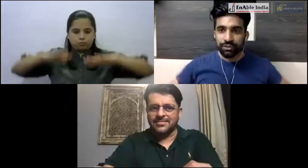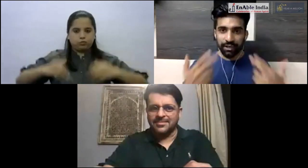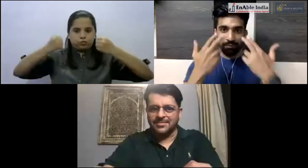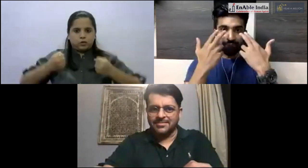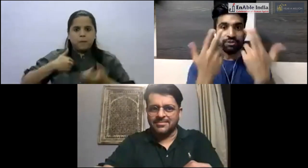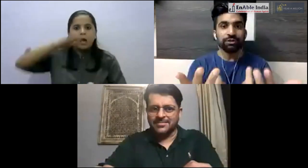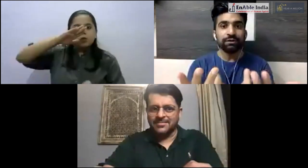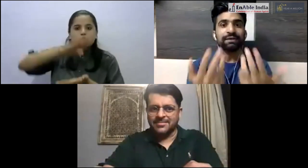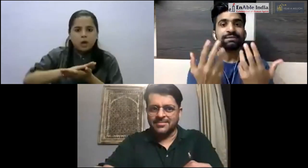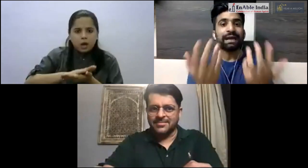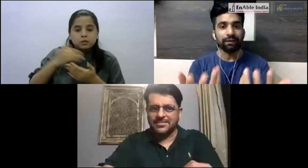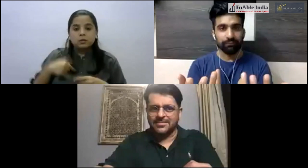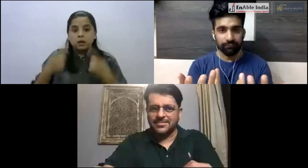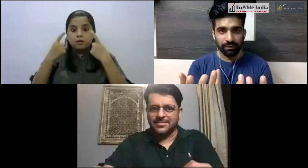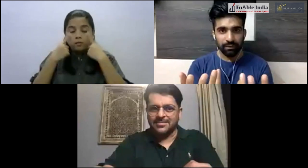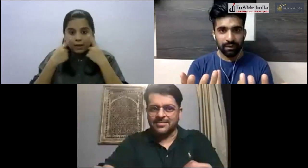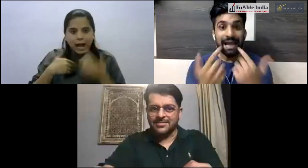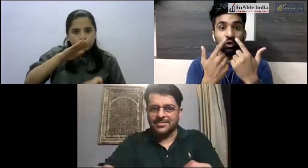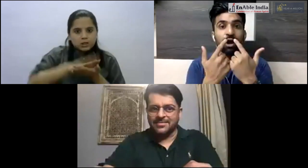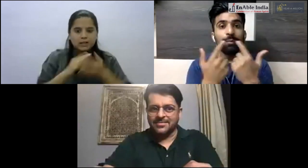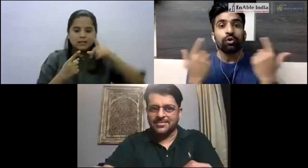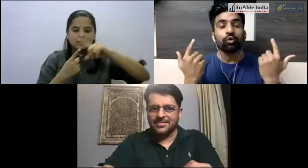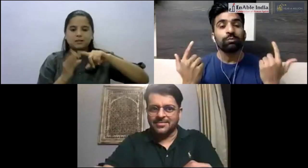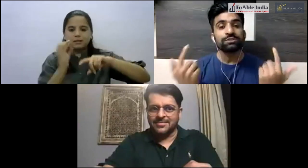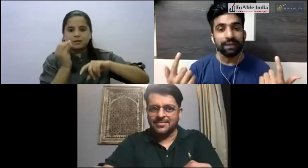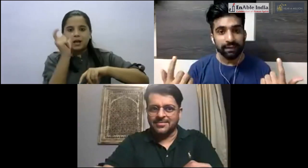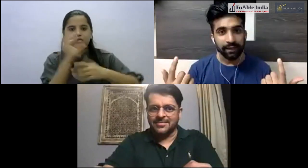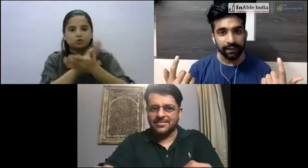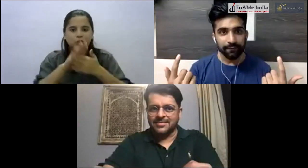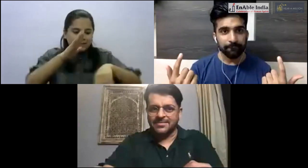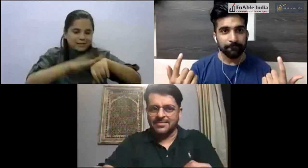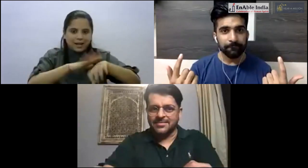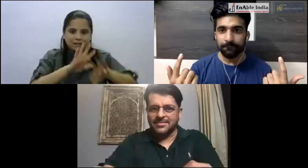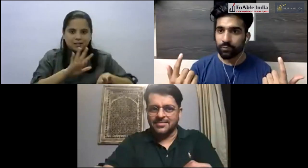touch and my vision is active. I know how my room is smelling